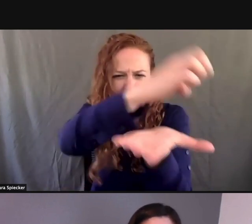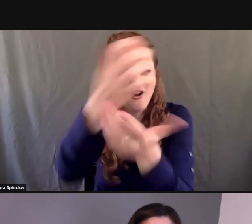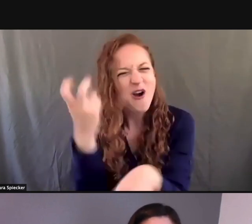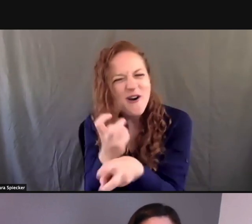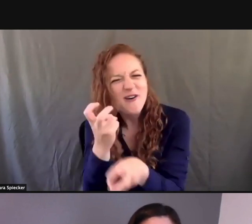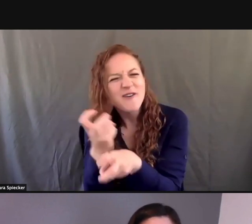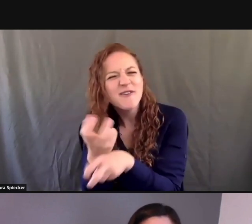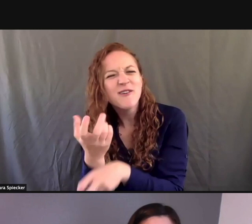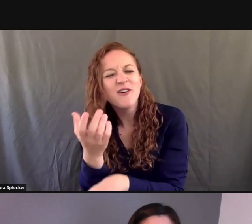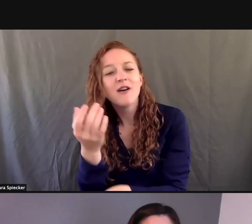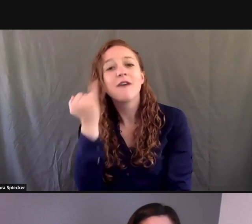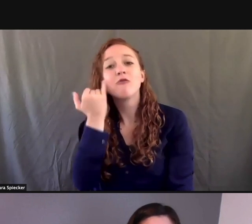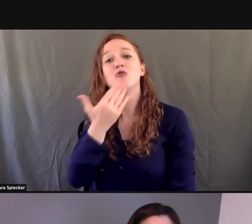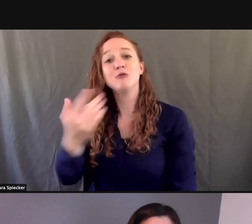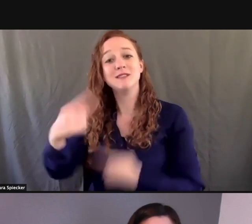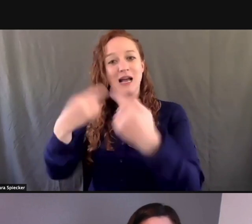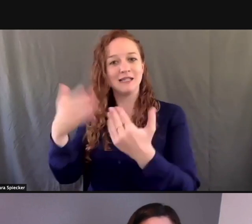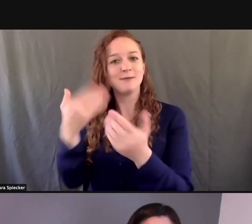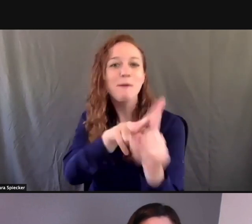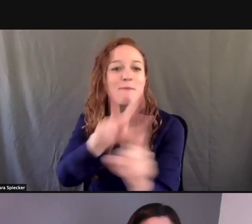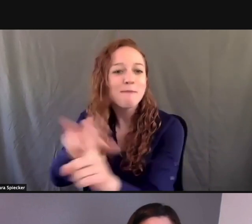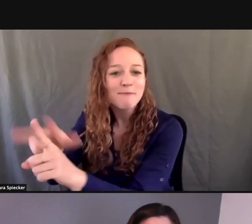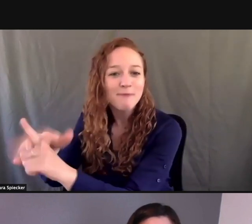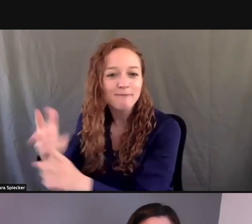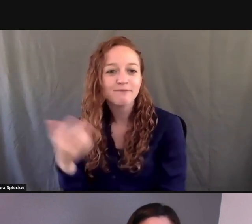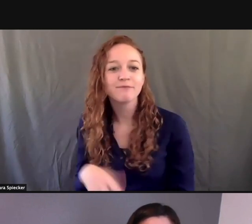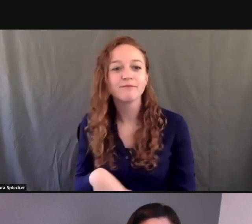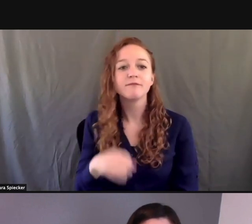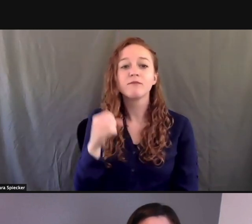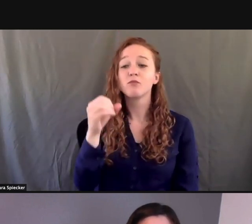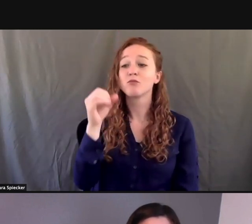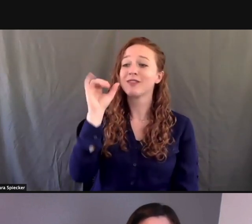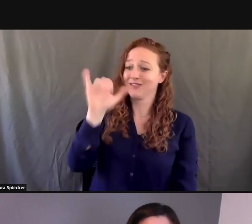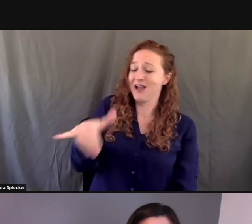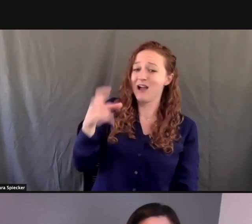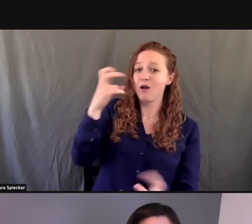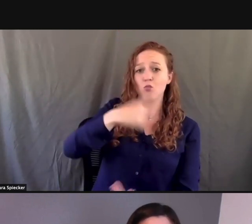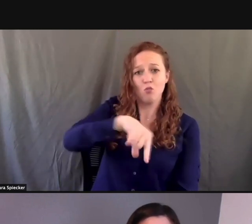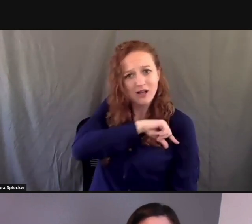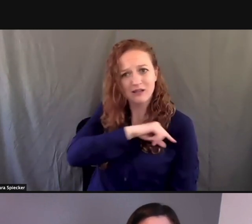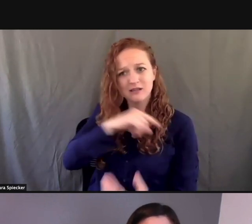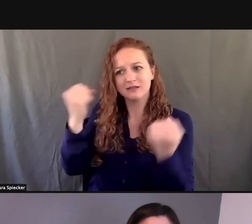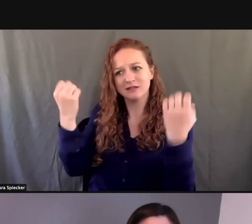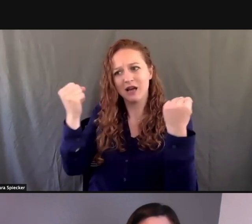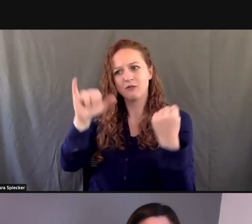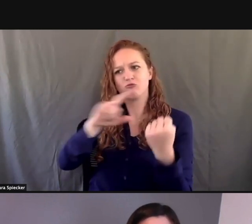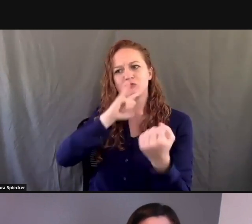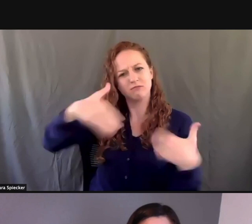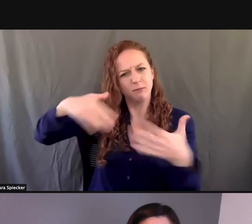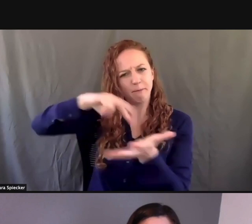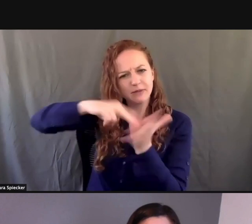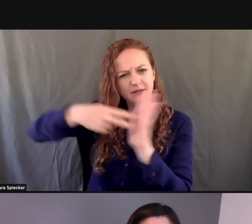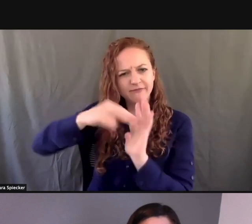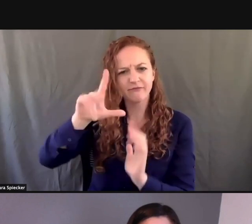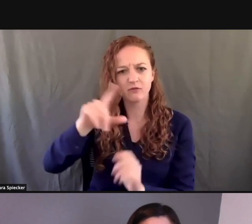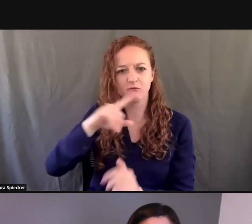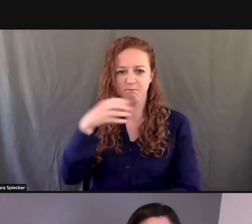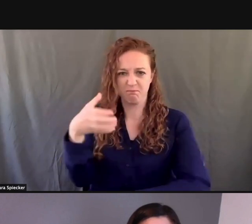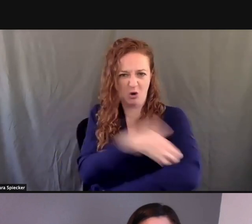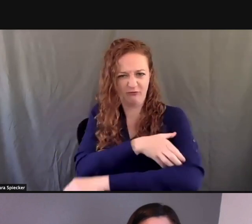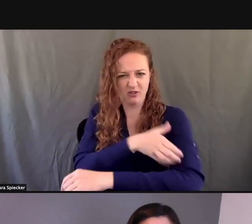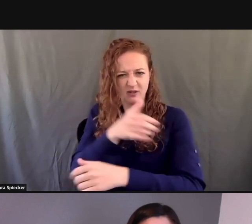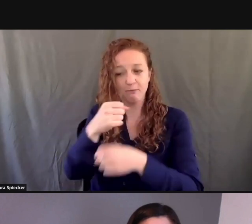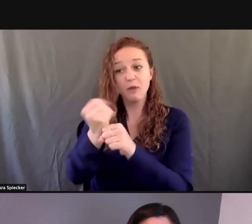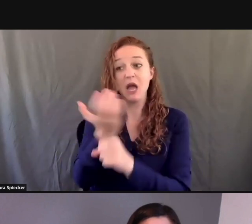Typically, when we used to talk about filming, this is what they would use for film, because it was the squares from the film, but that would